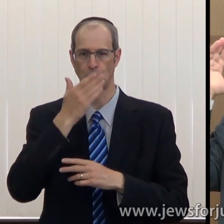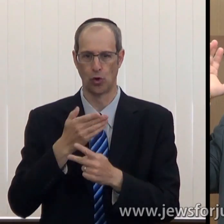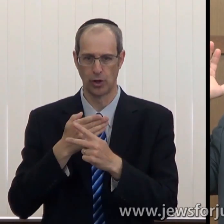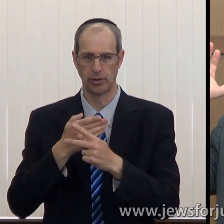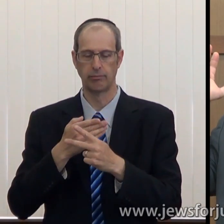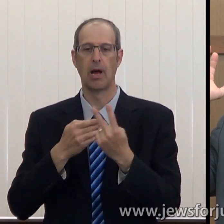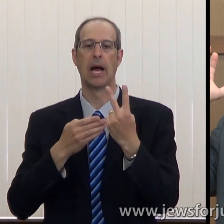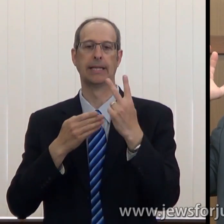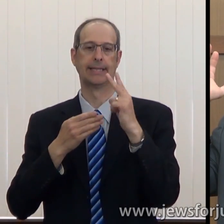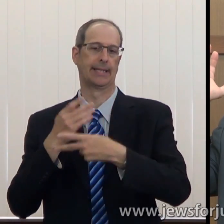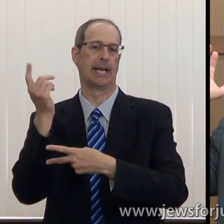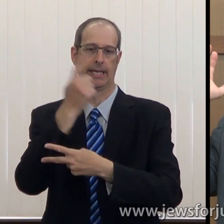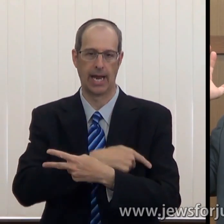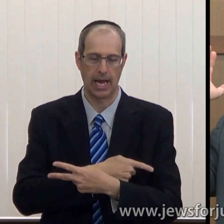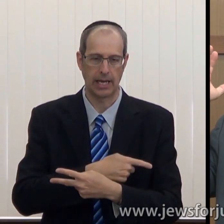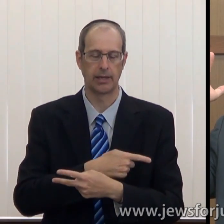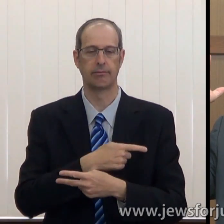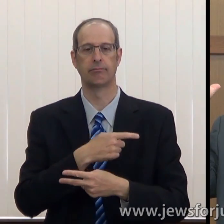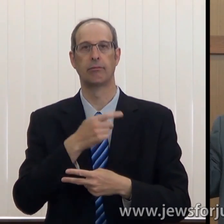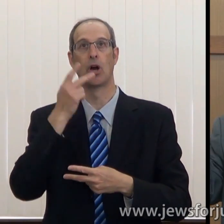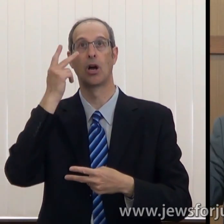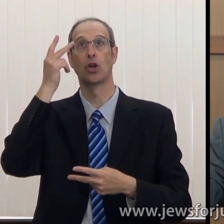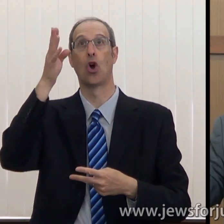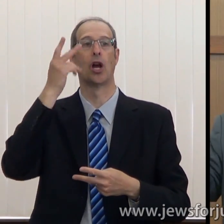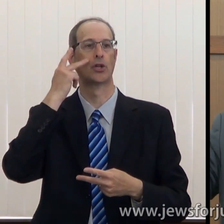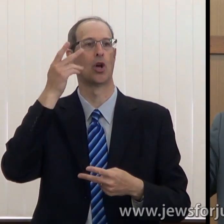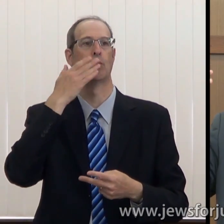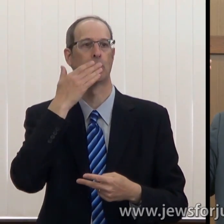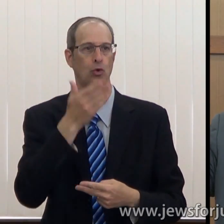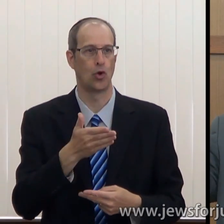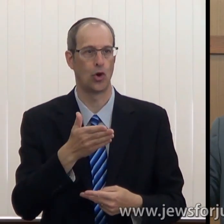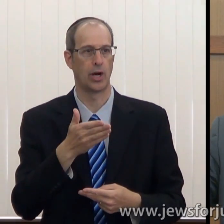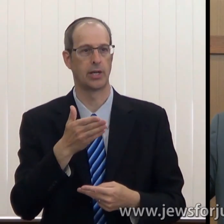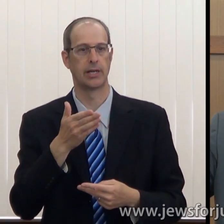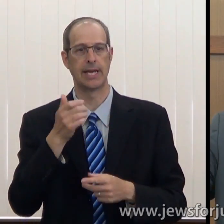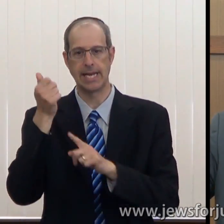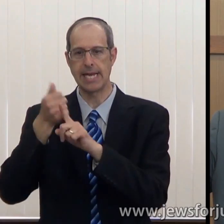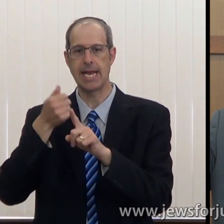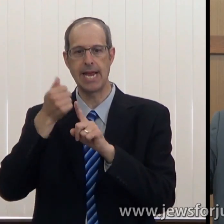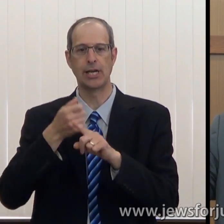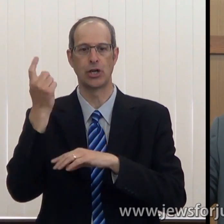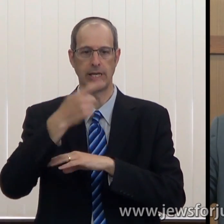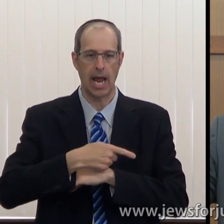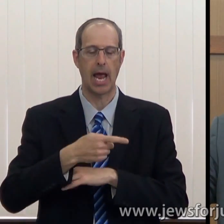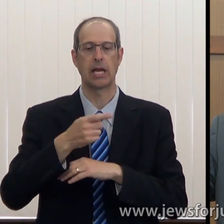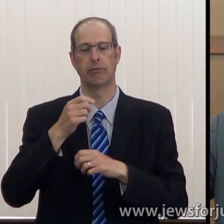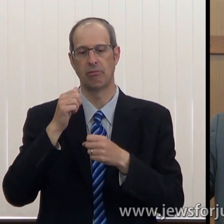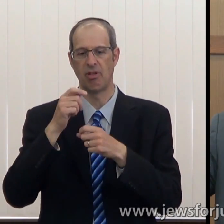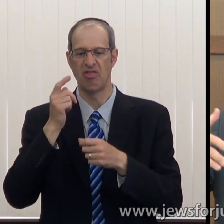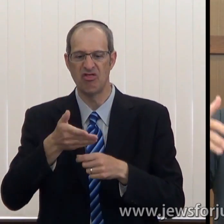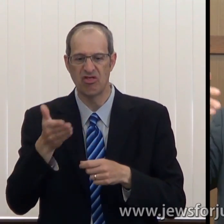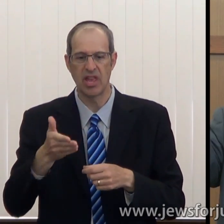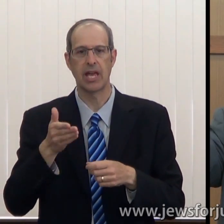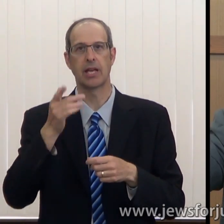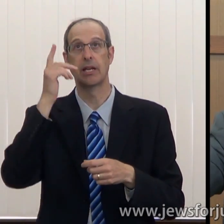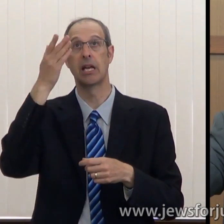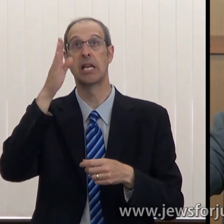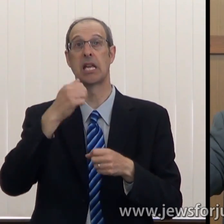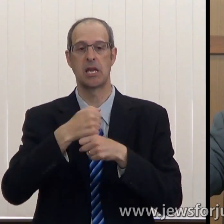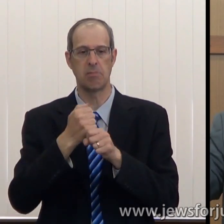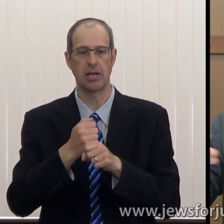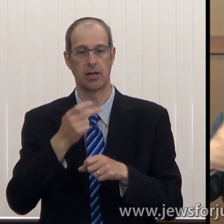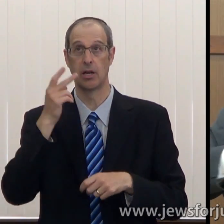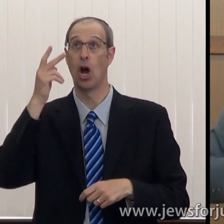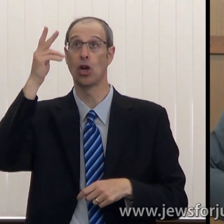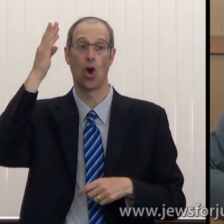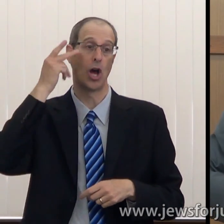And after the second day, God saw that it was good. And after each thing that God creates, God saw that it was